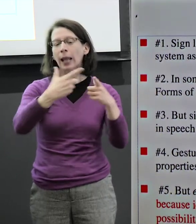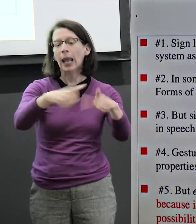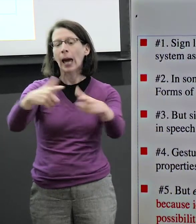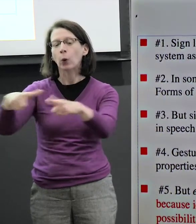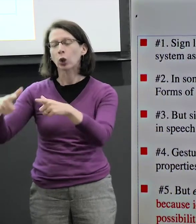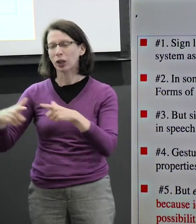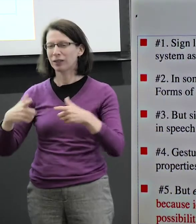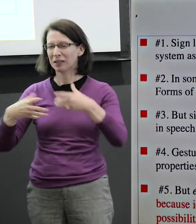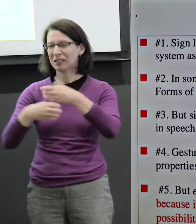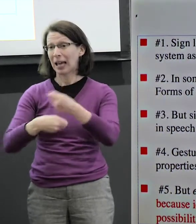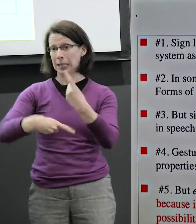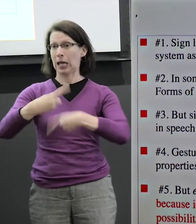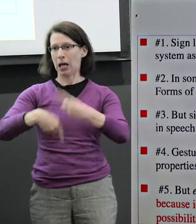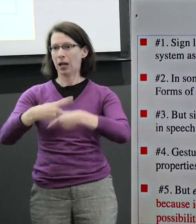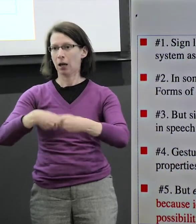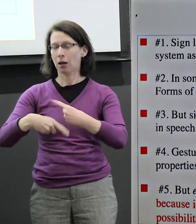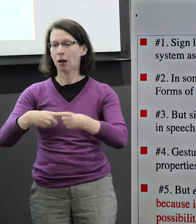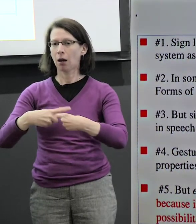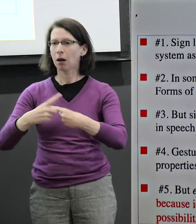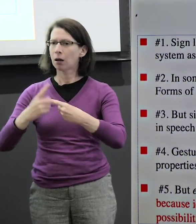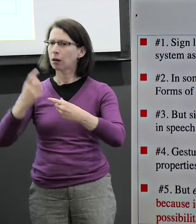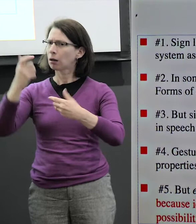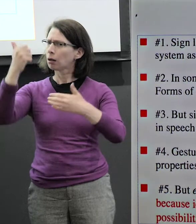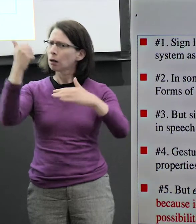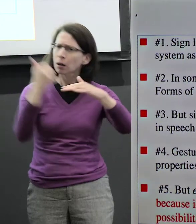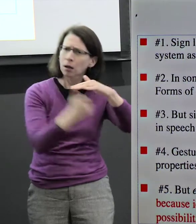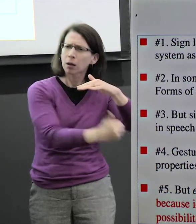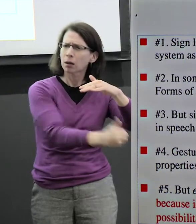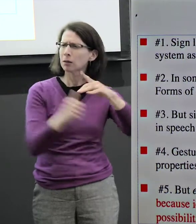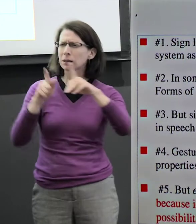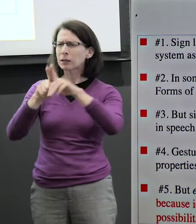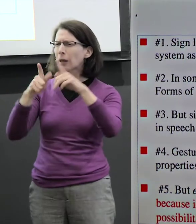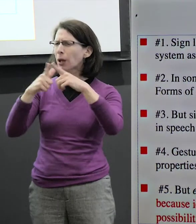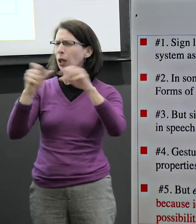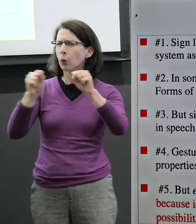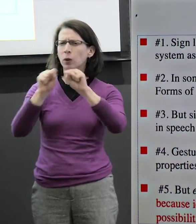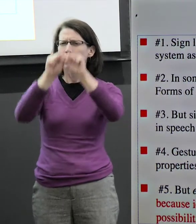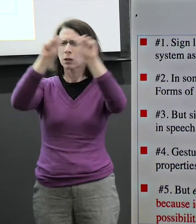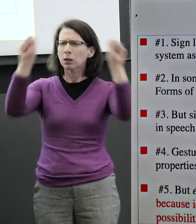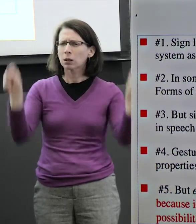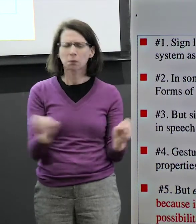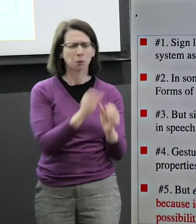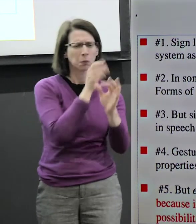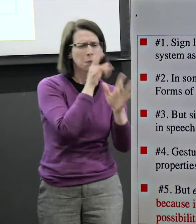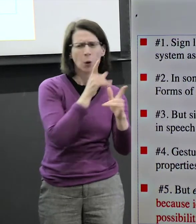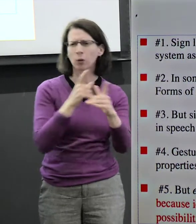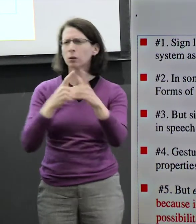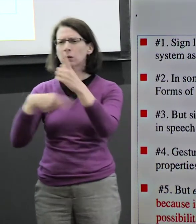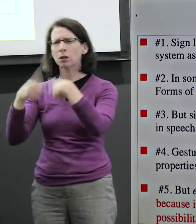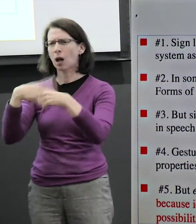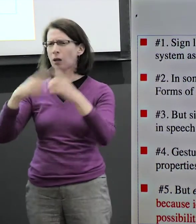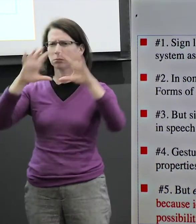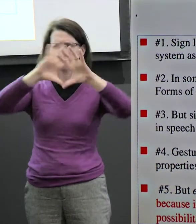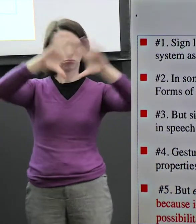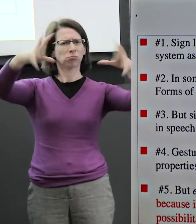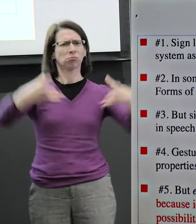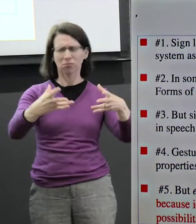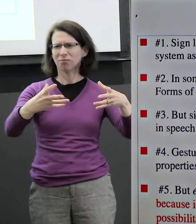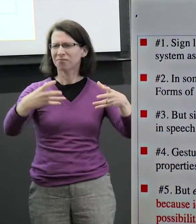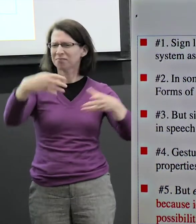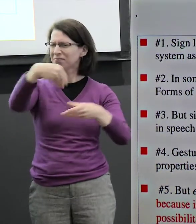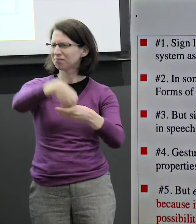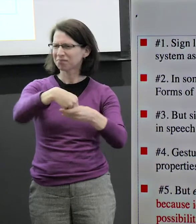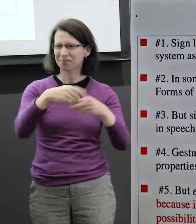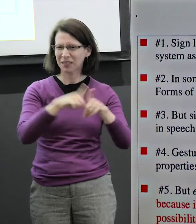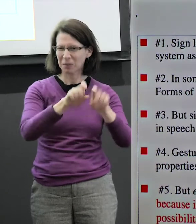I will often say, are part of the same linguistic system as spoken languages or speech.